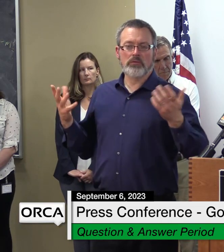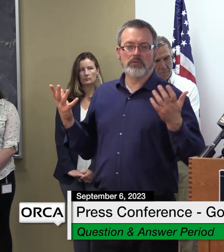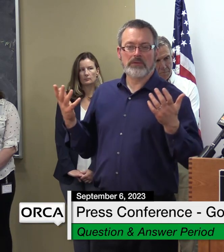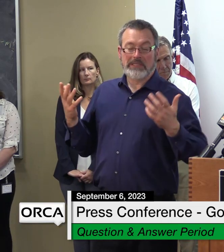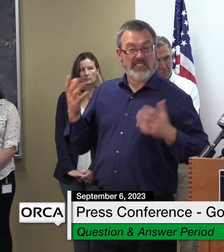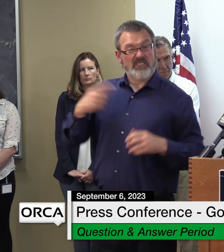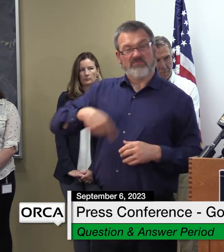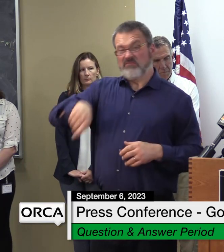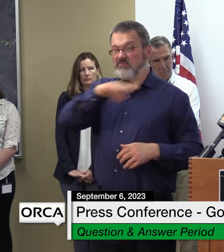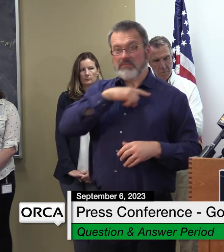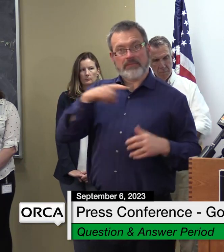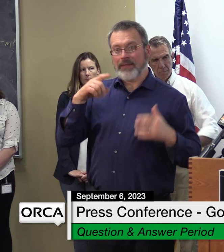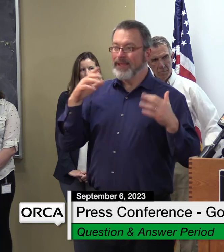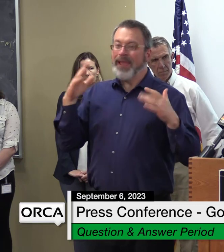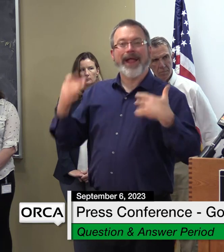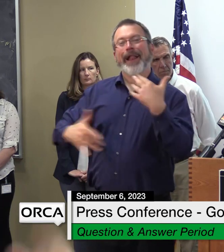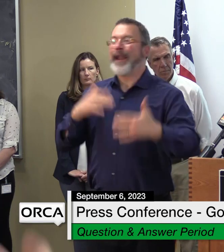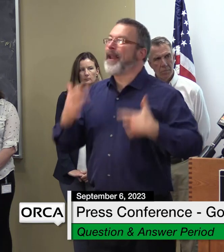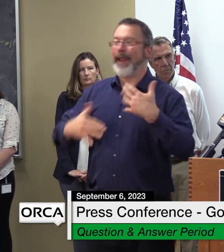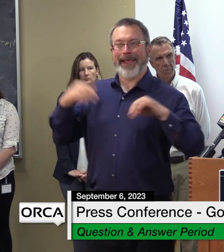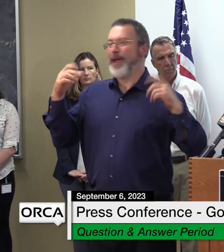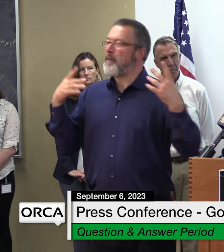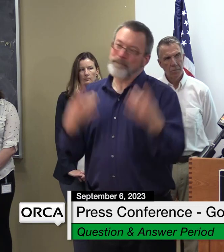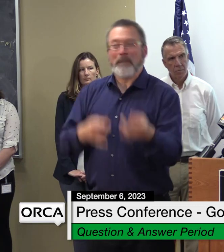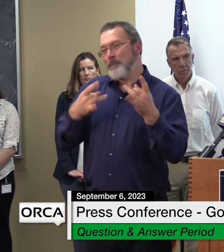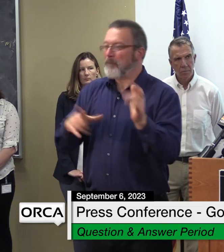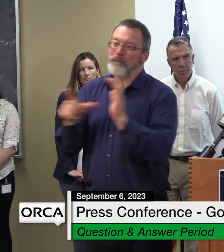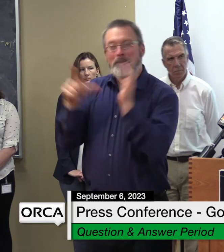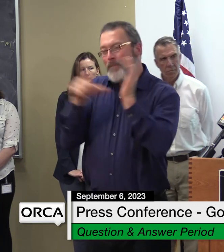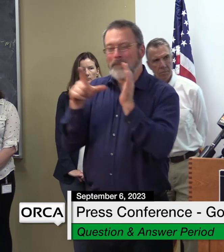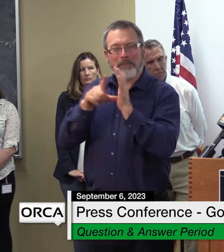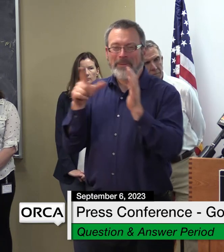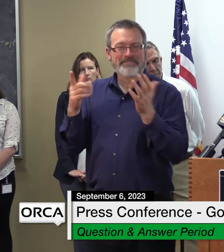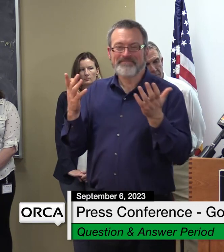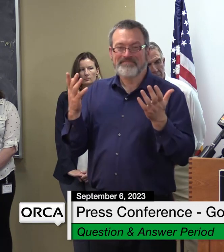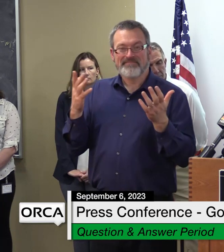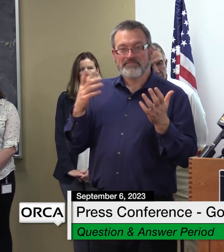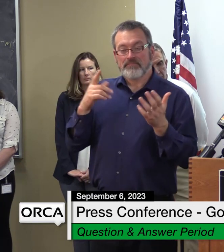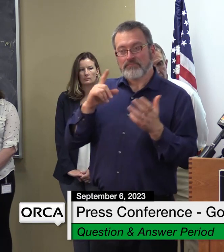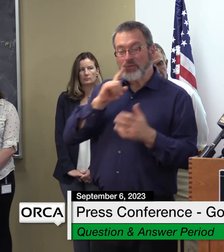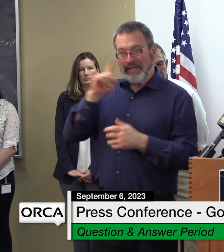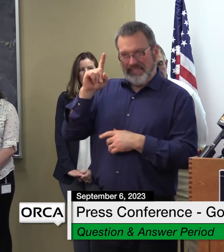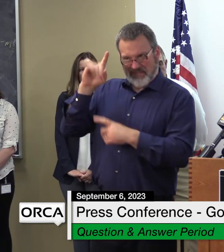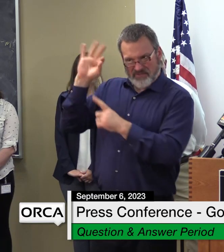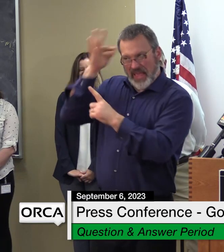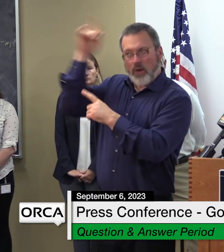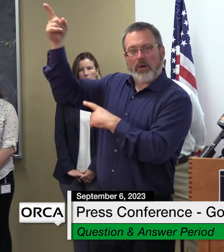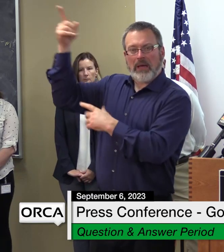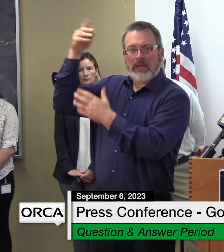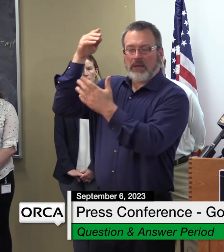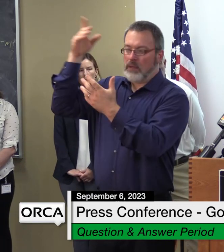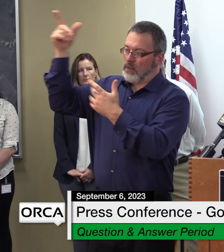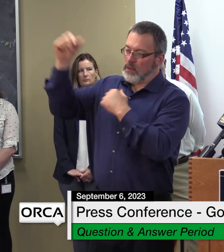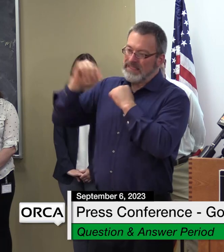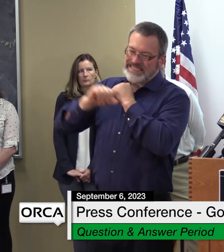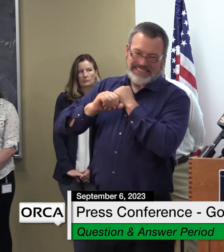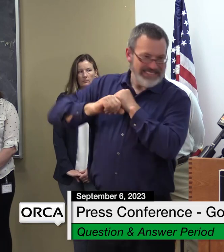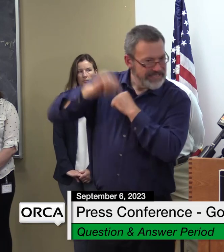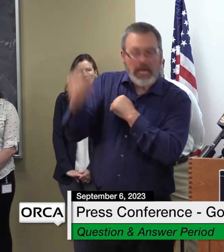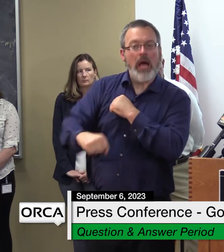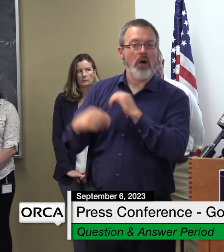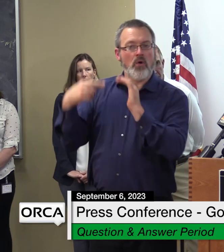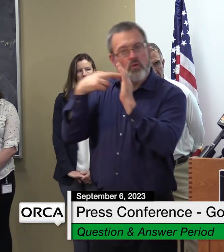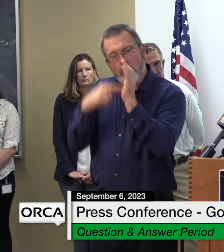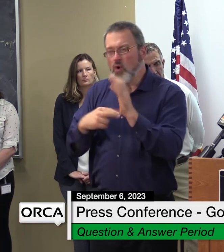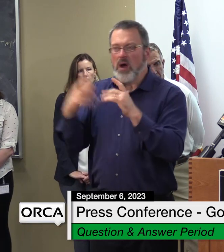able to move as fast as we want to when we're trying to manage these federal programs. And so, again, they're highly complex.